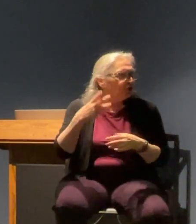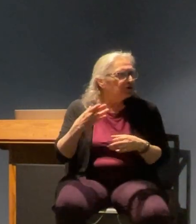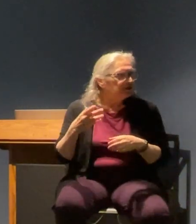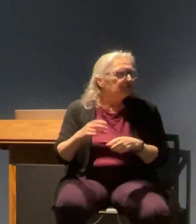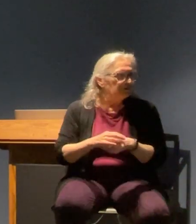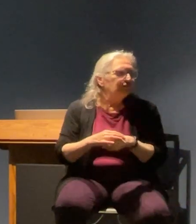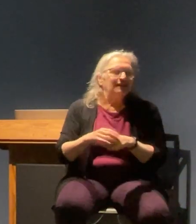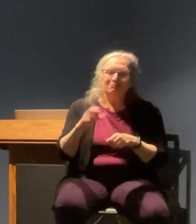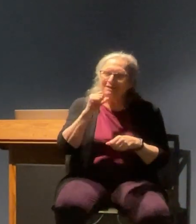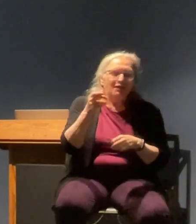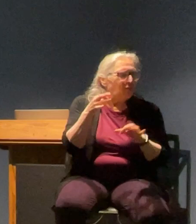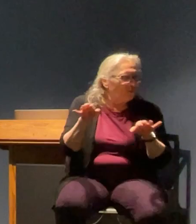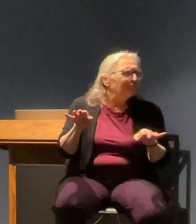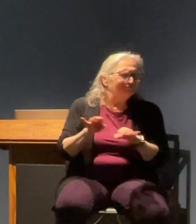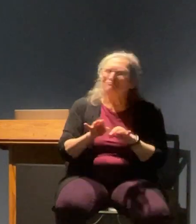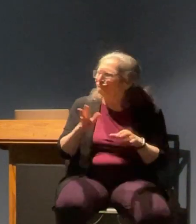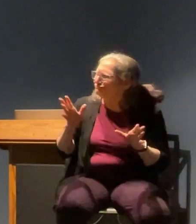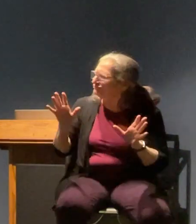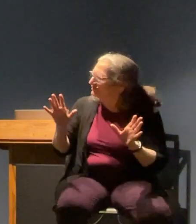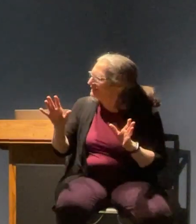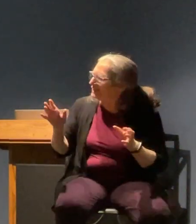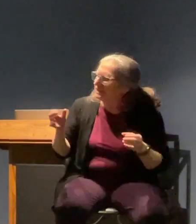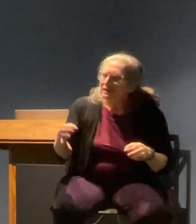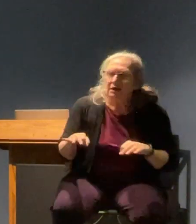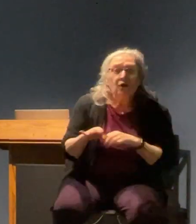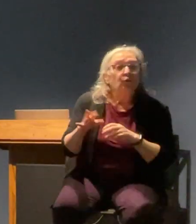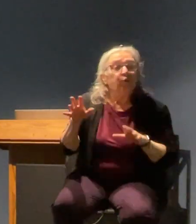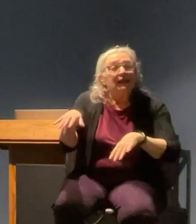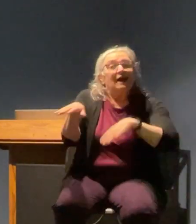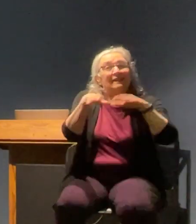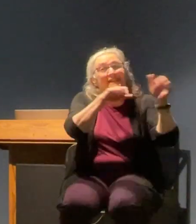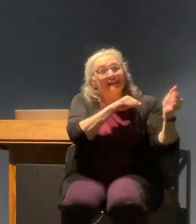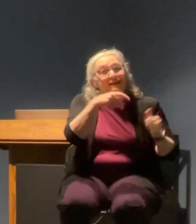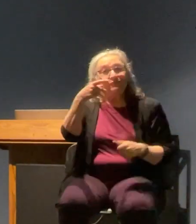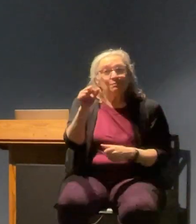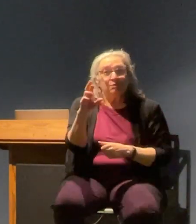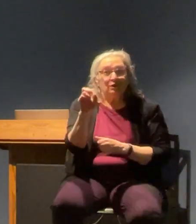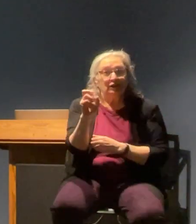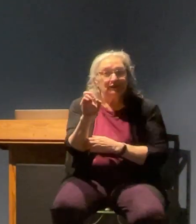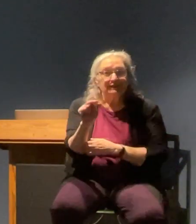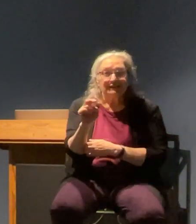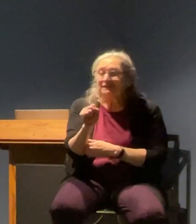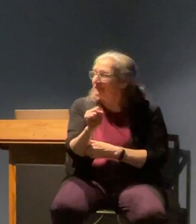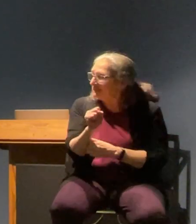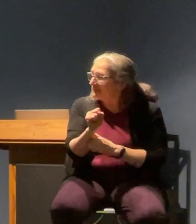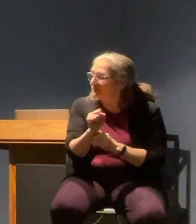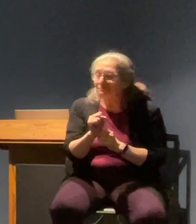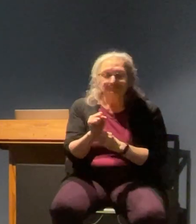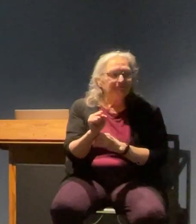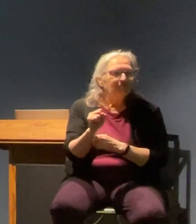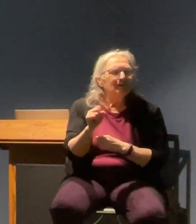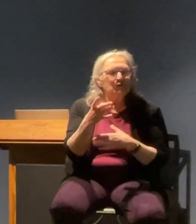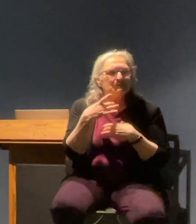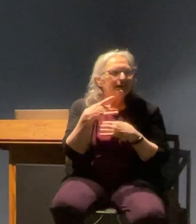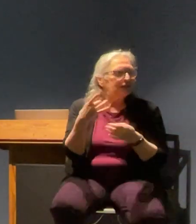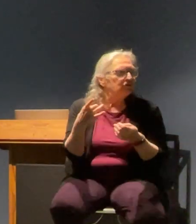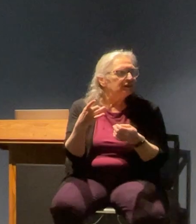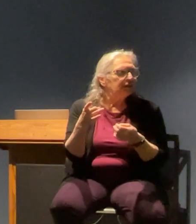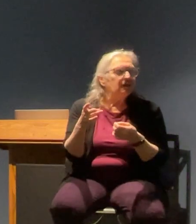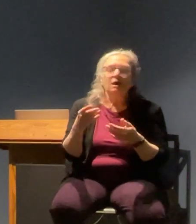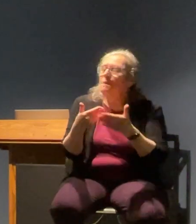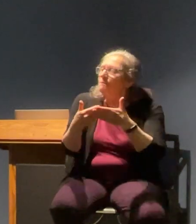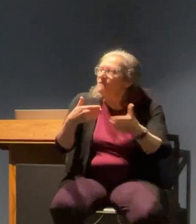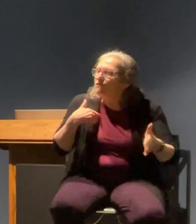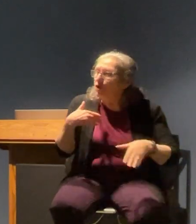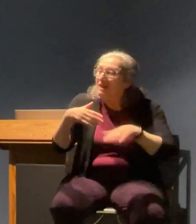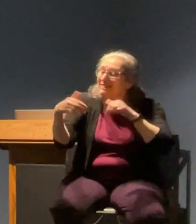with my story. As a result of leaving Parsons, simultaneously, what's interesting though, before I get to this part, is before I left,